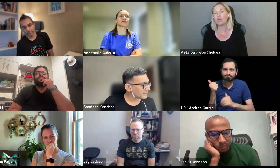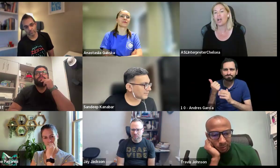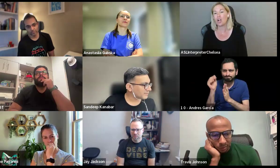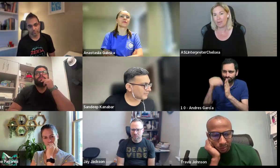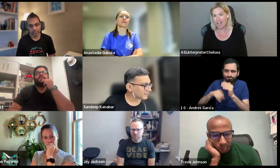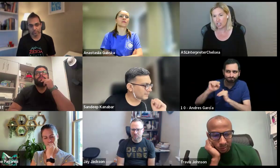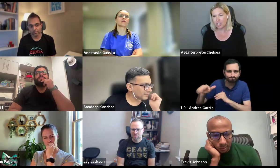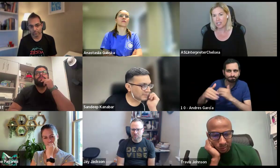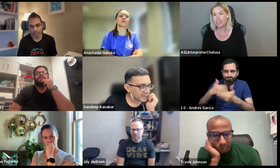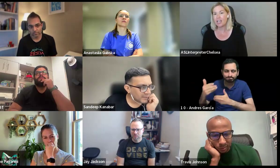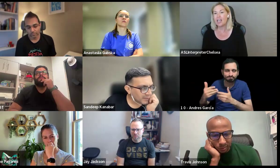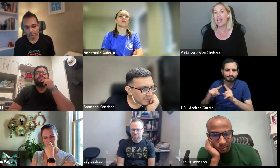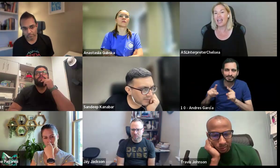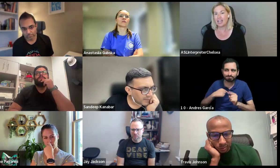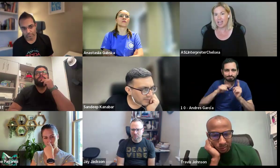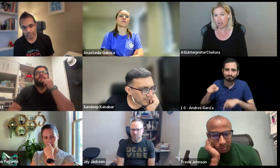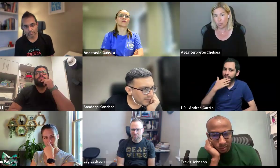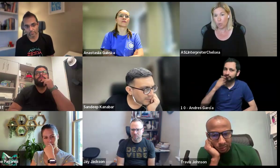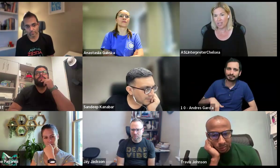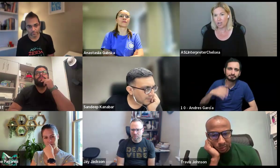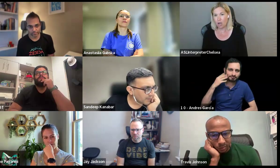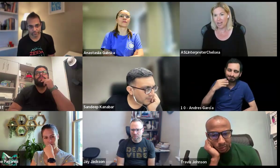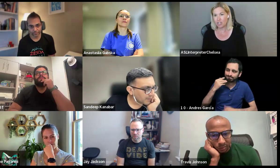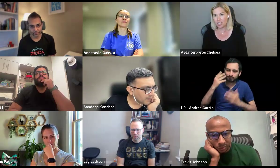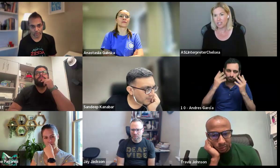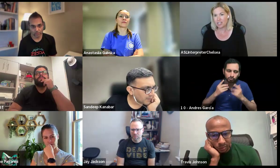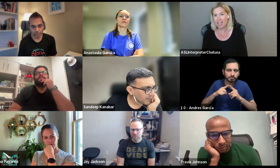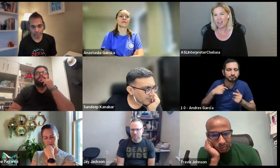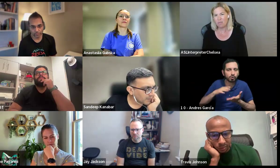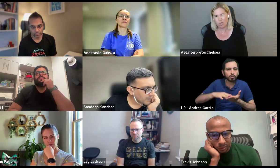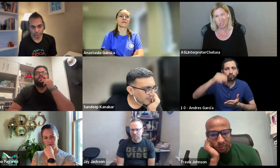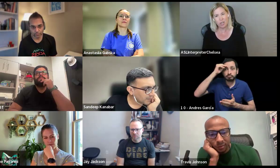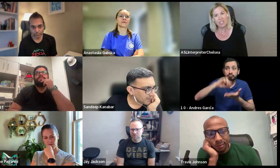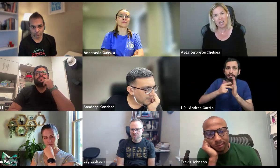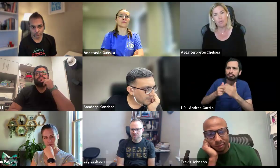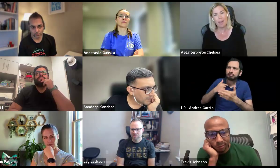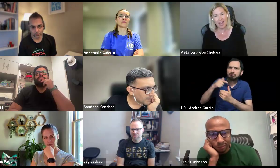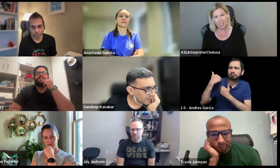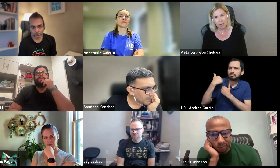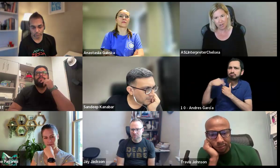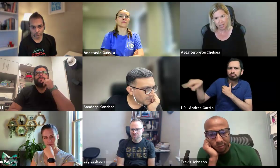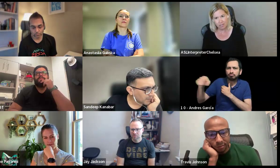about accommodations and how to request accommodations. And unfortunately, it was kind of a bad